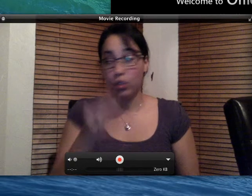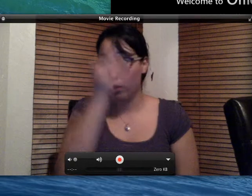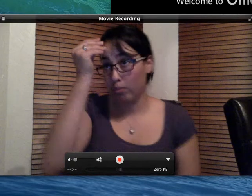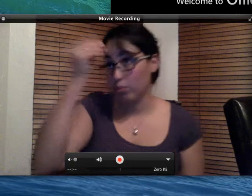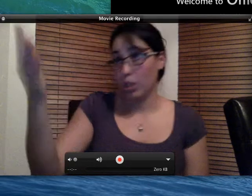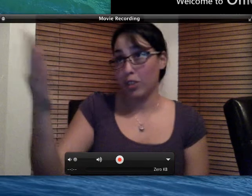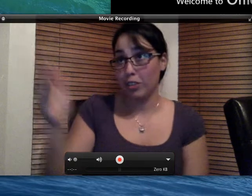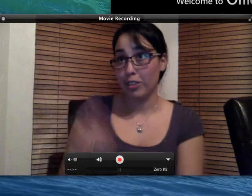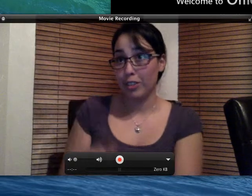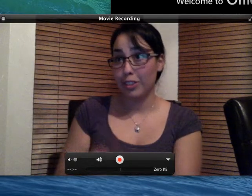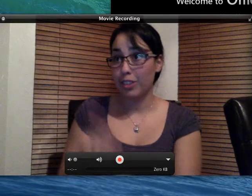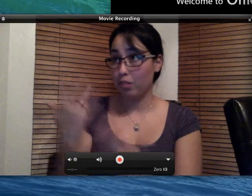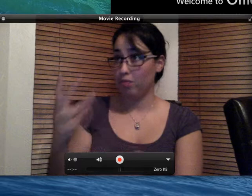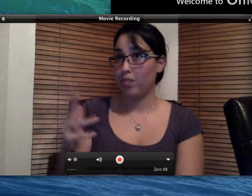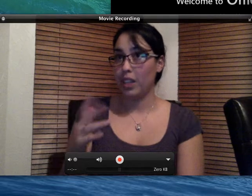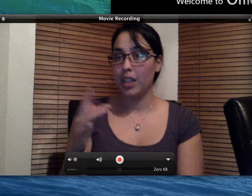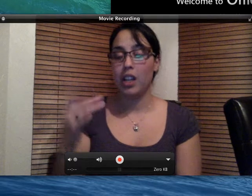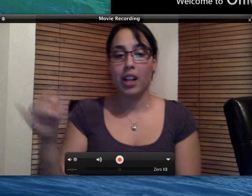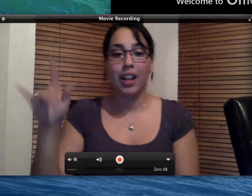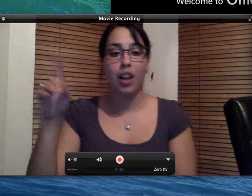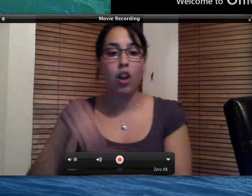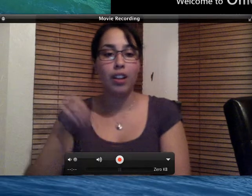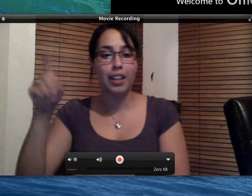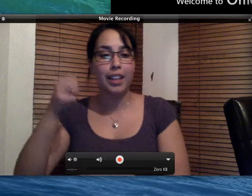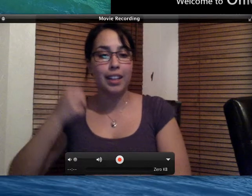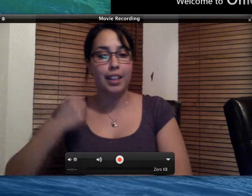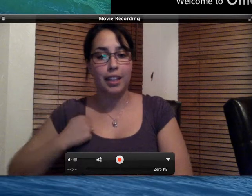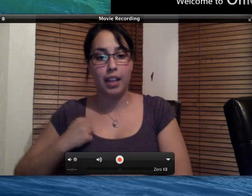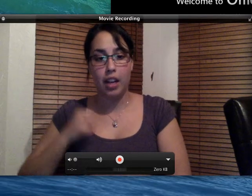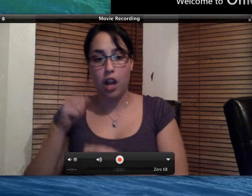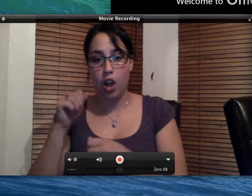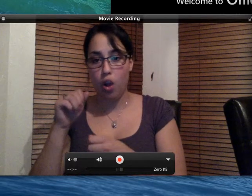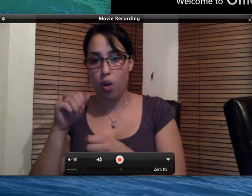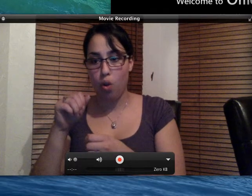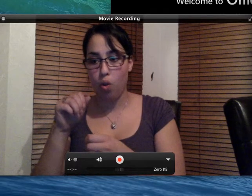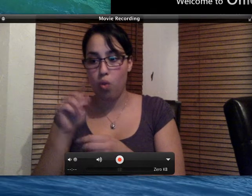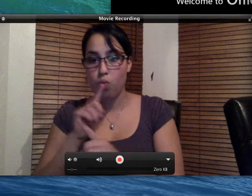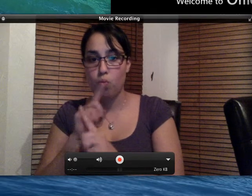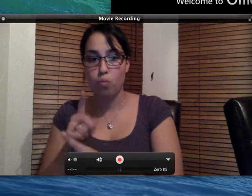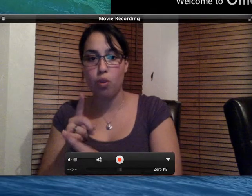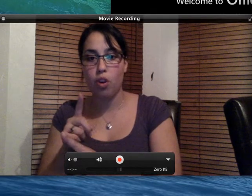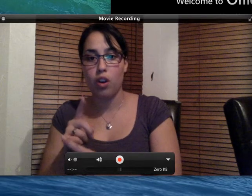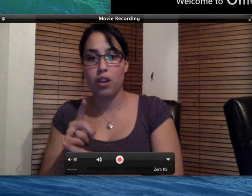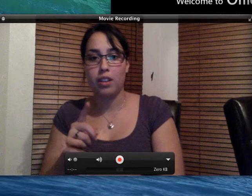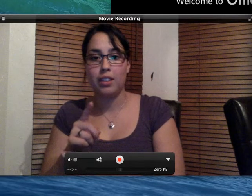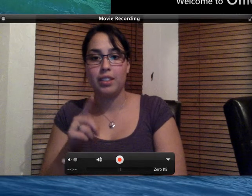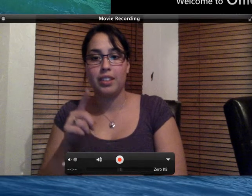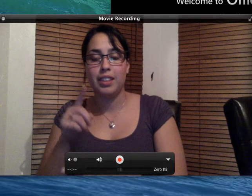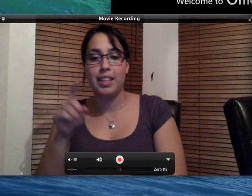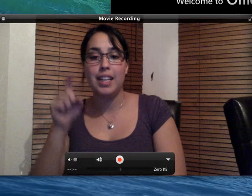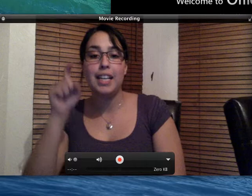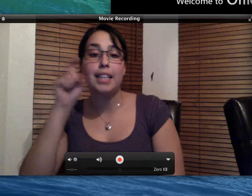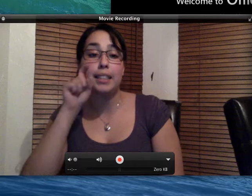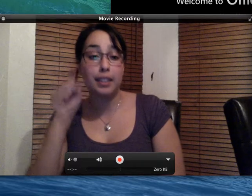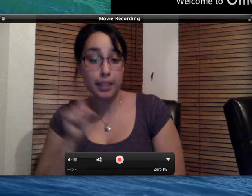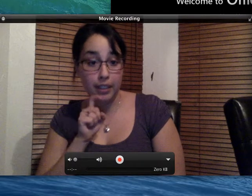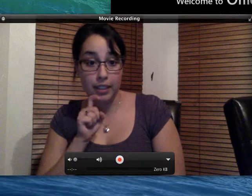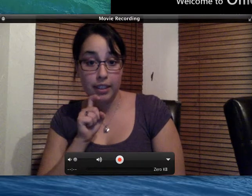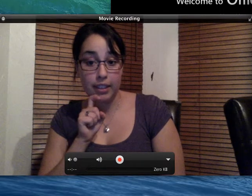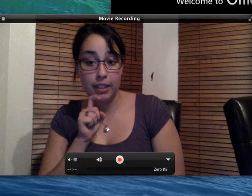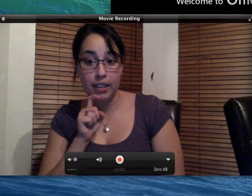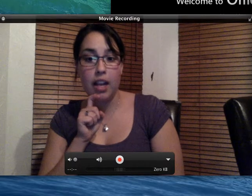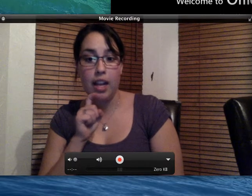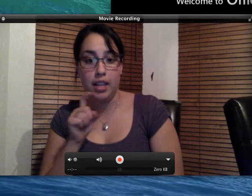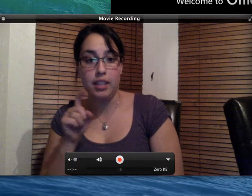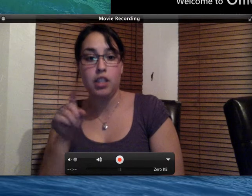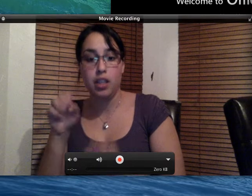case report in the Canadian Medical Journal under the title, Sexual Intercourse is a Potential Treatment for Intractable Hiccups.